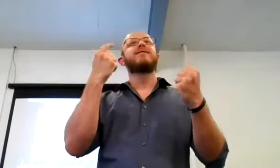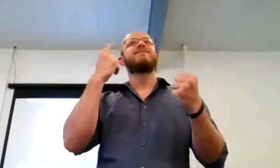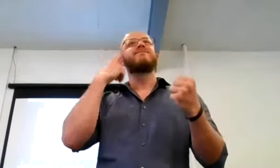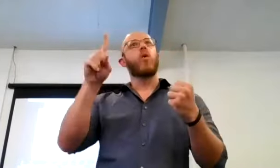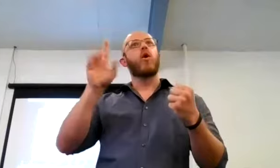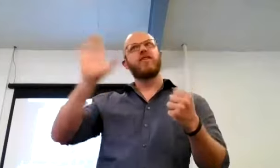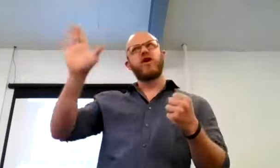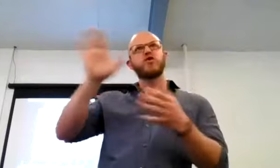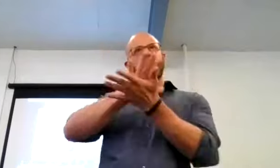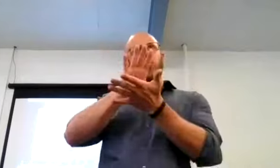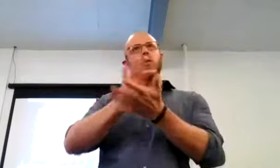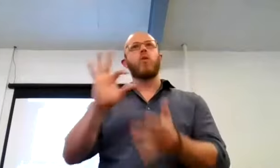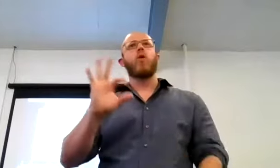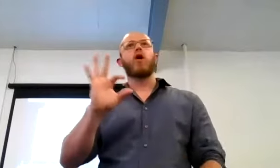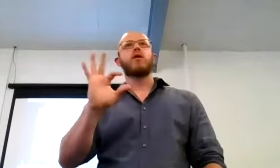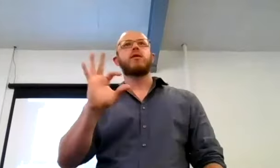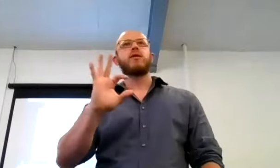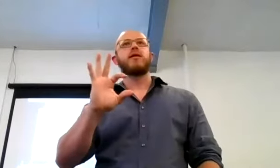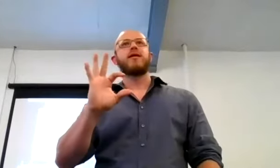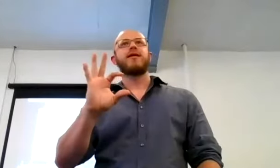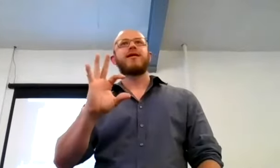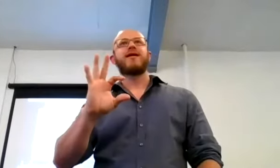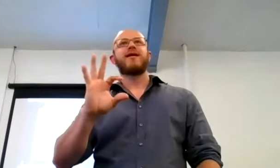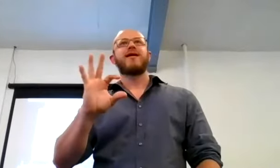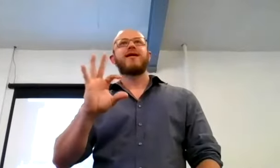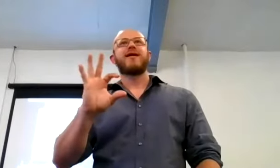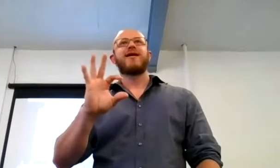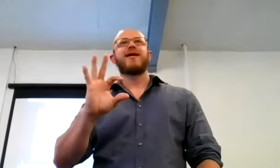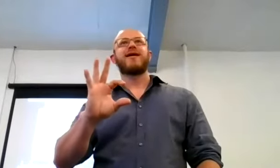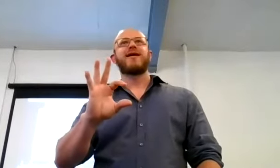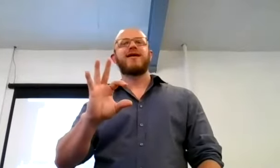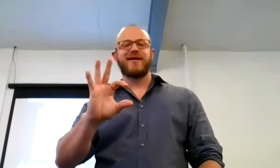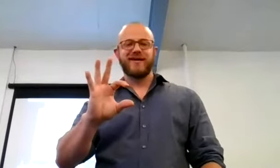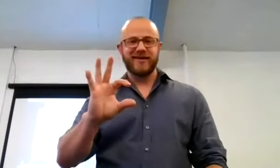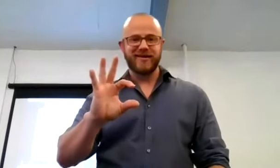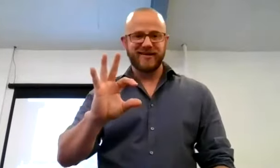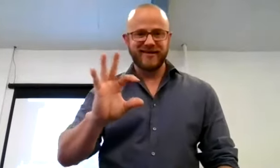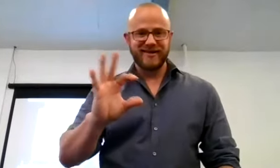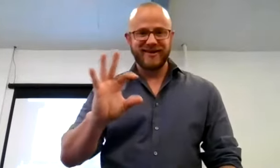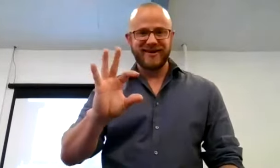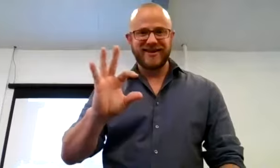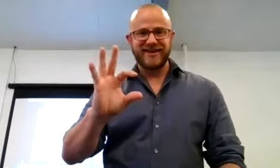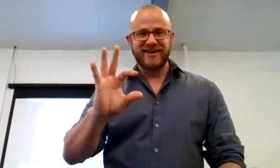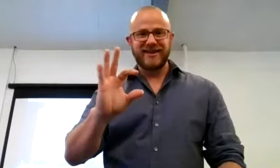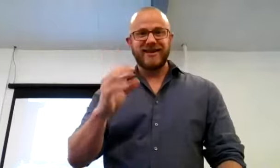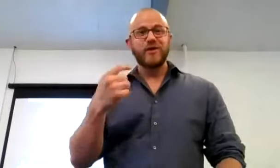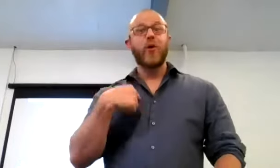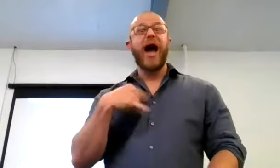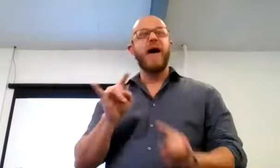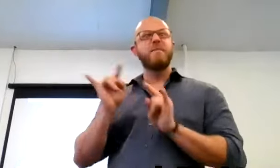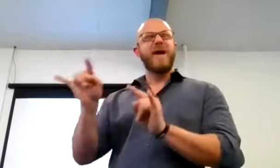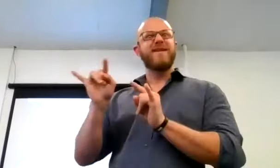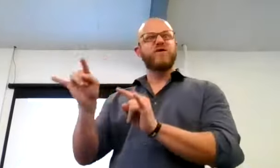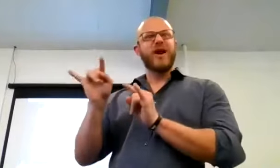Their signs for their school, okay, so they use this one as I'm showing you here. They use that.